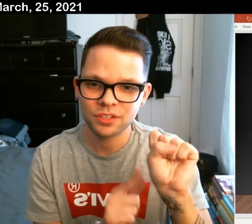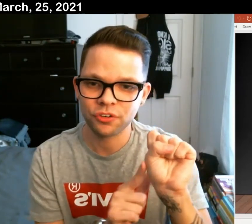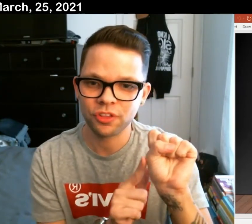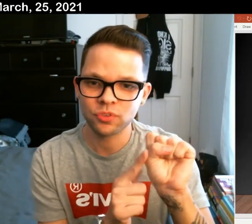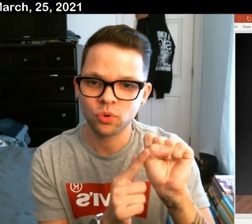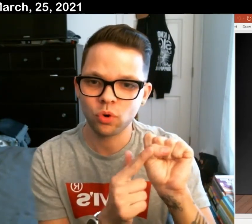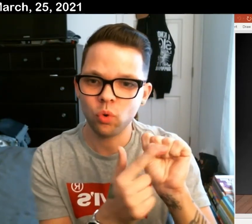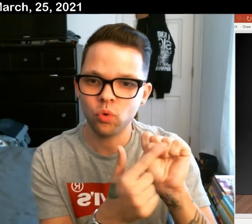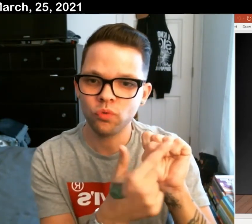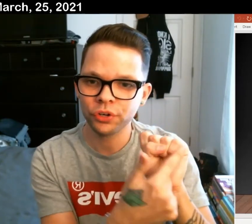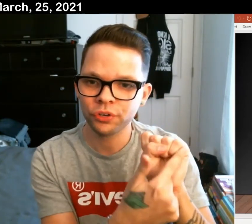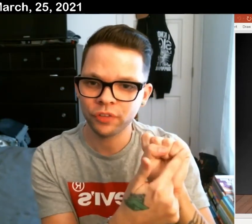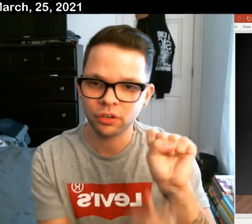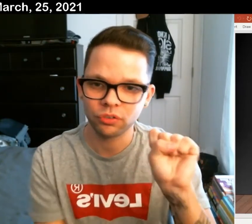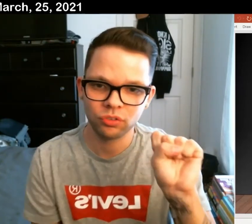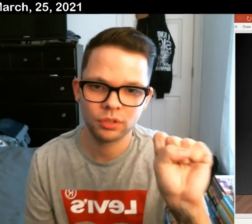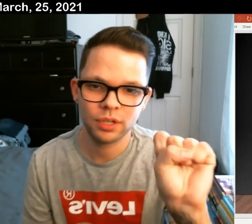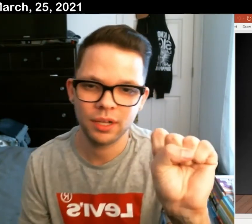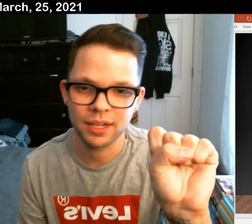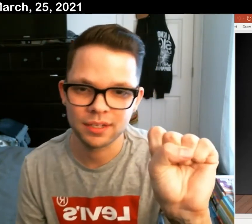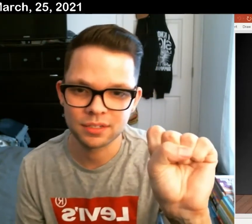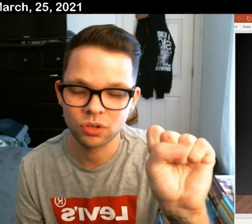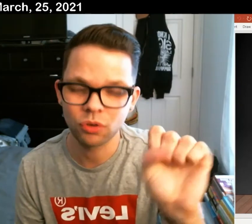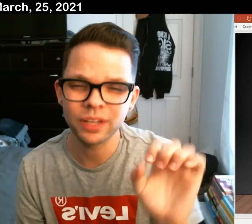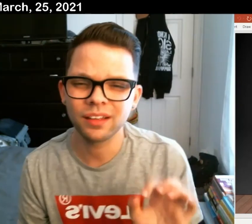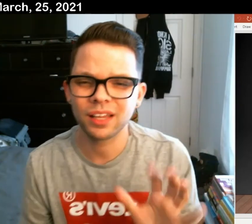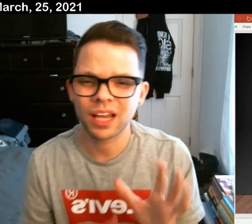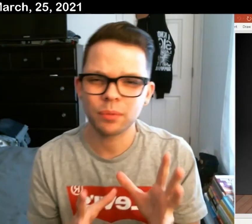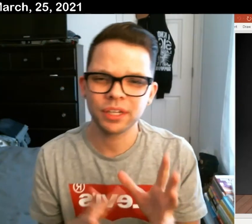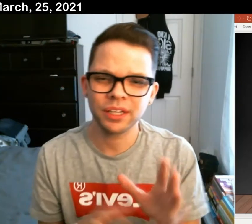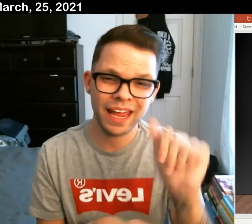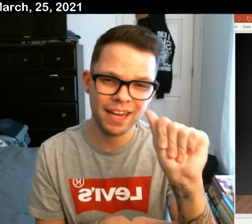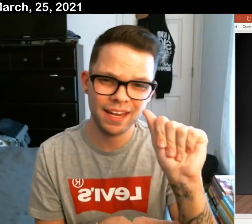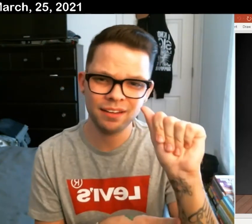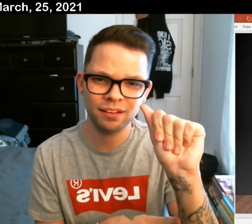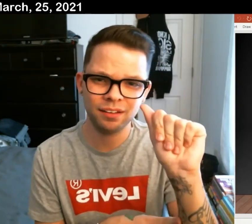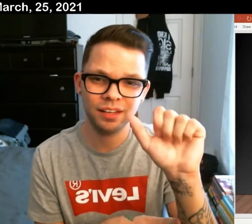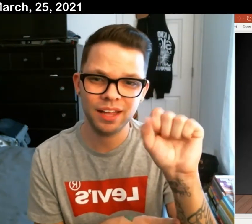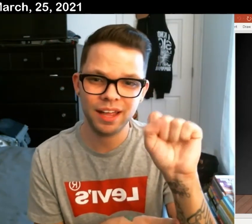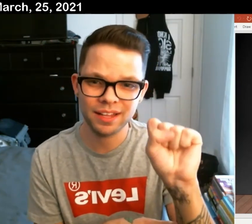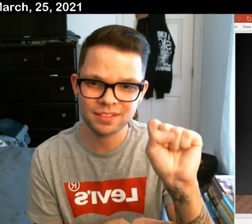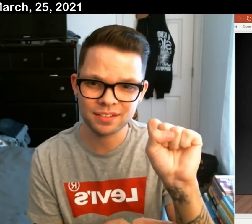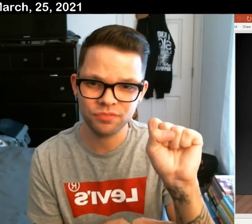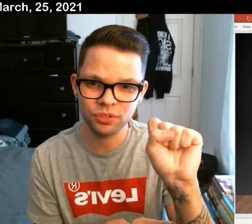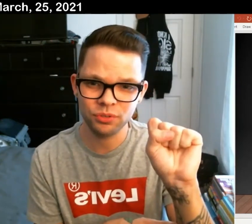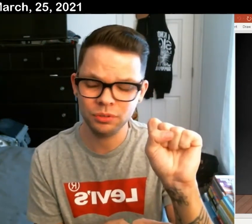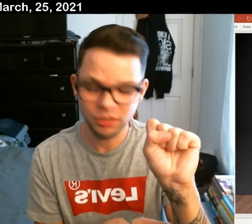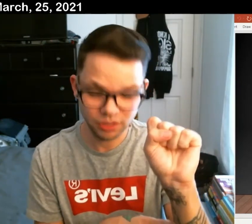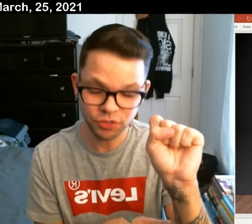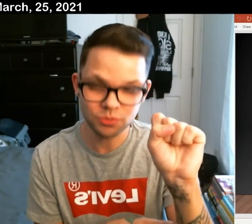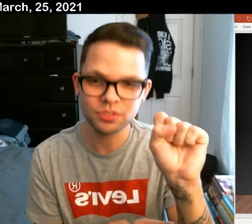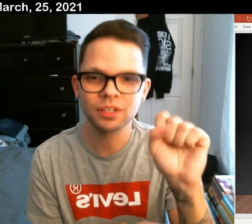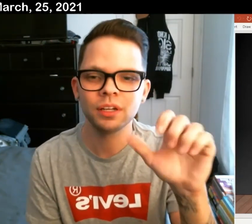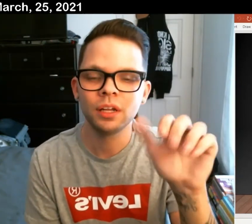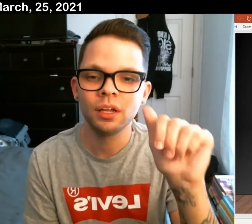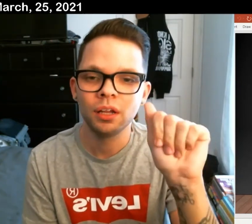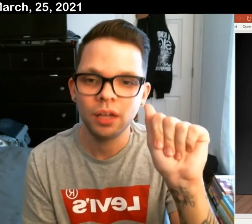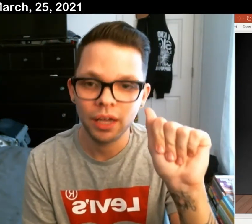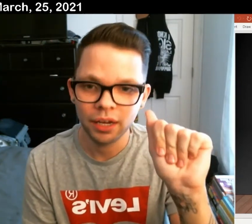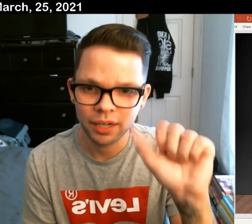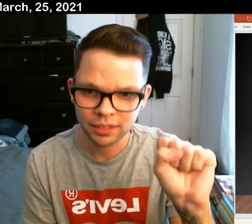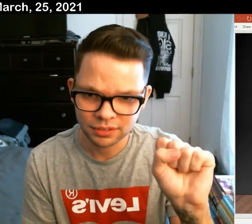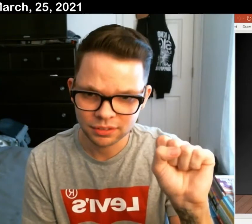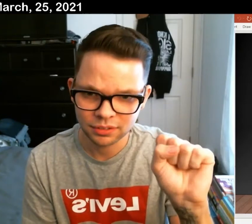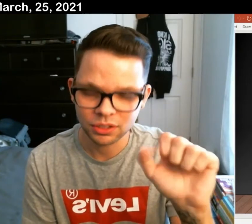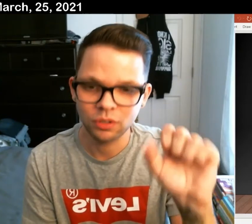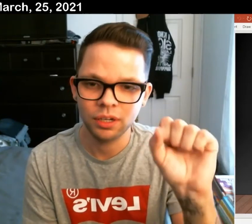S, your thumb is going over your fingers, S. So don't get a lot of people get A and S confused, A